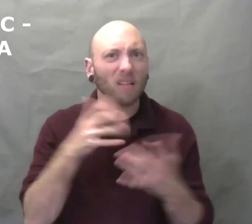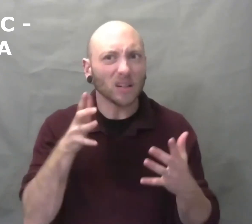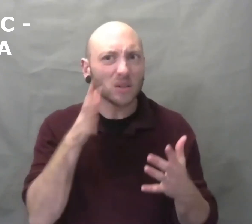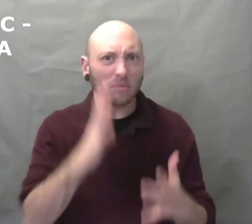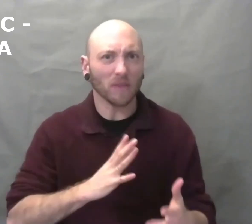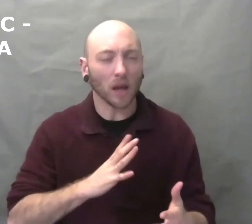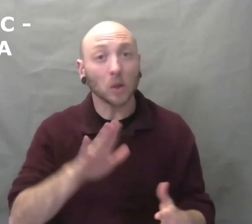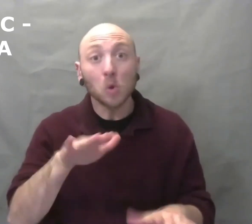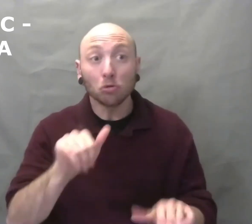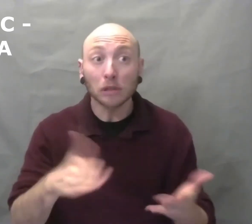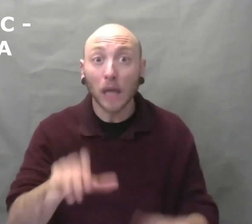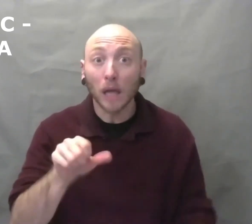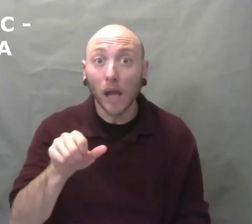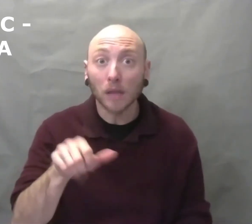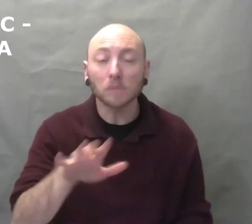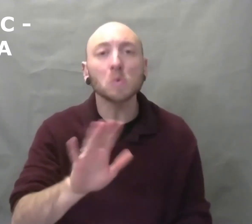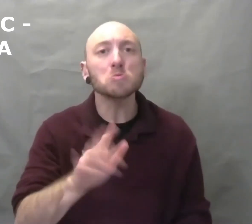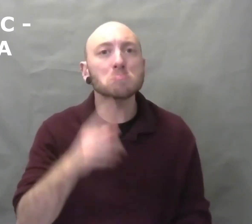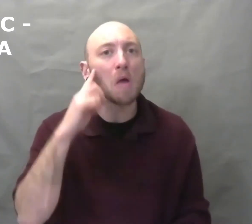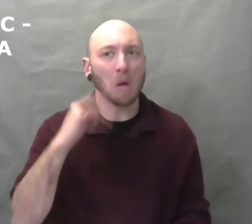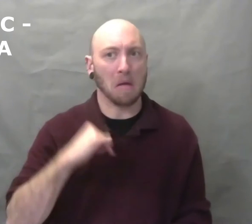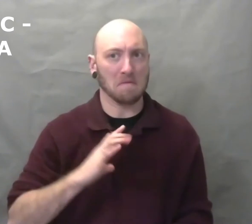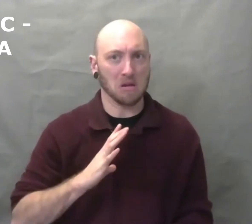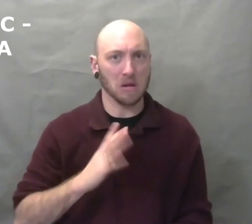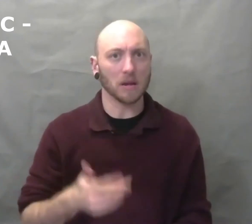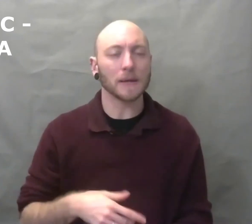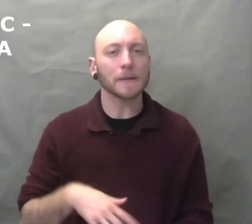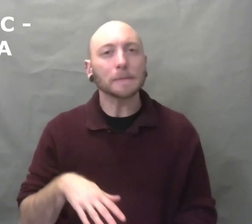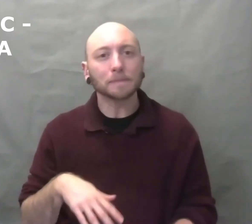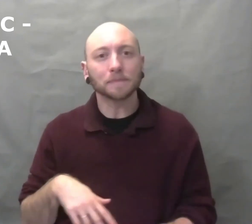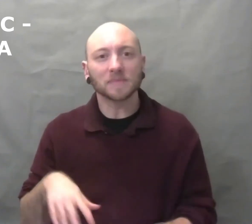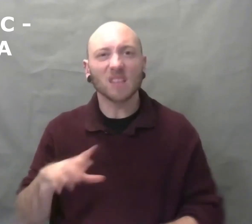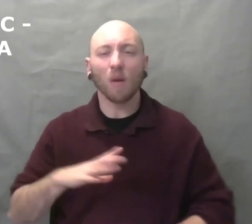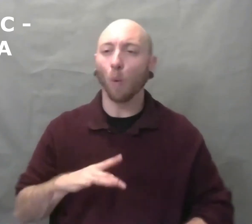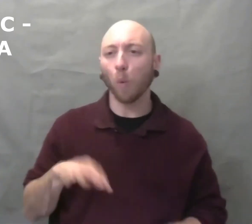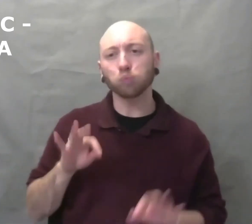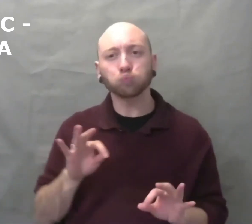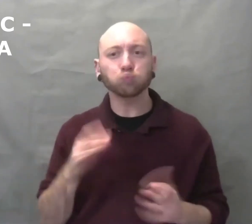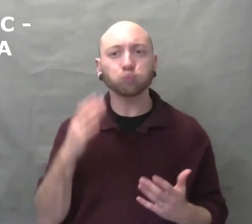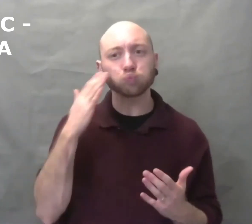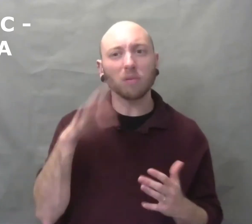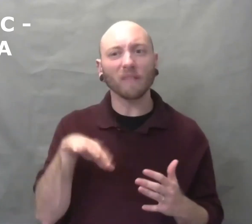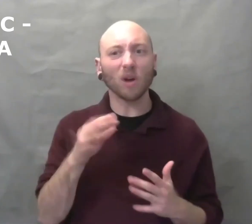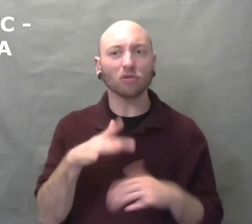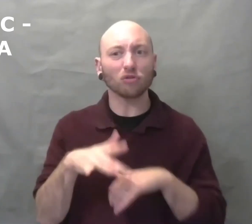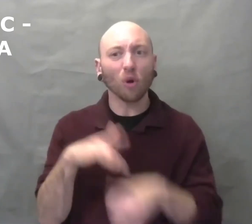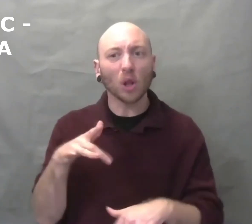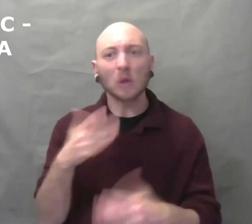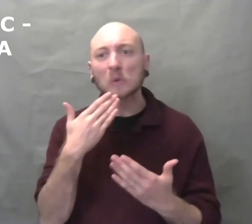you instantly. It's not something to joke about, but I was like, cool, we caught it. We're good. I'm going to get it fixed and get back out there and start